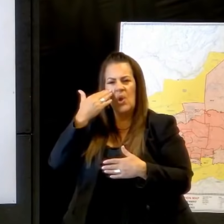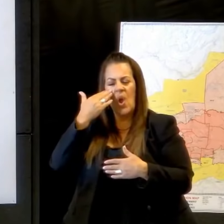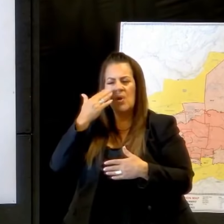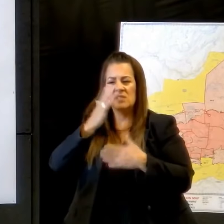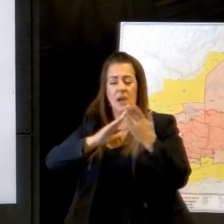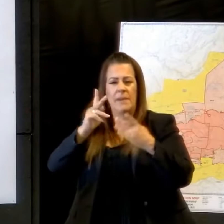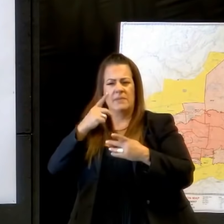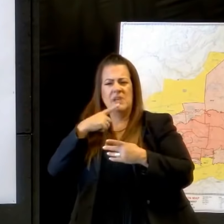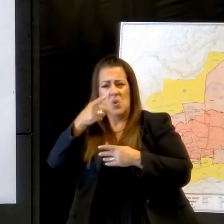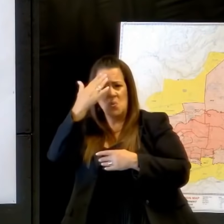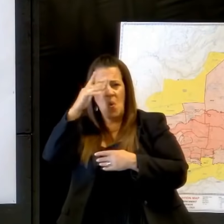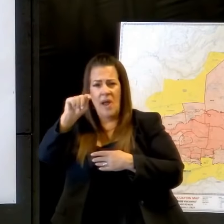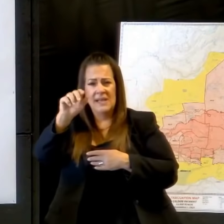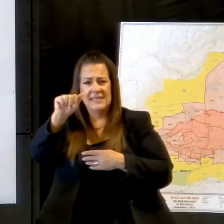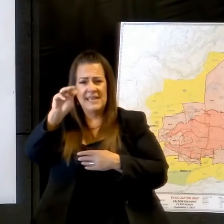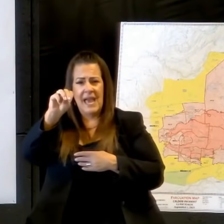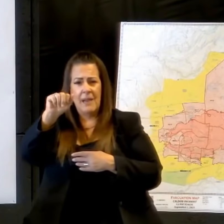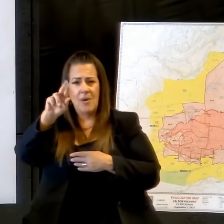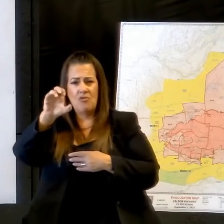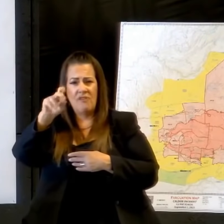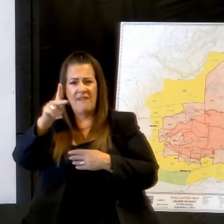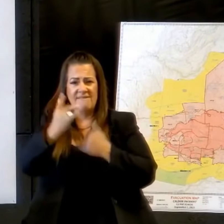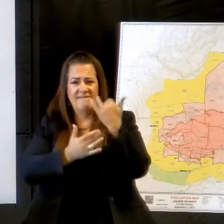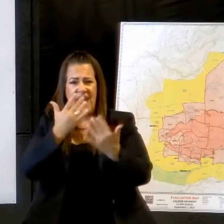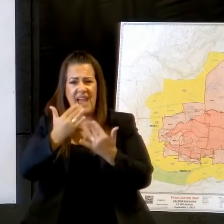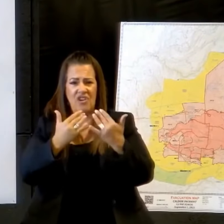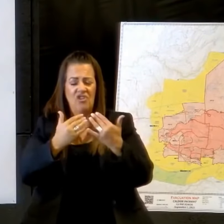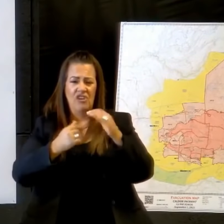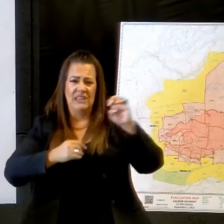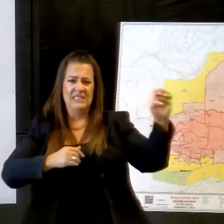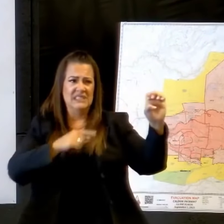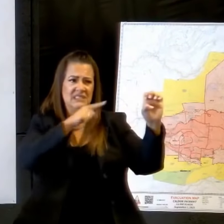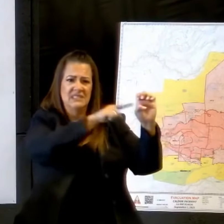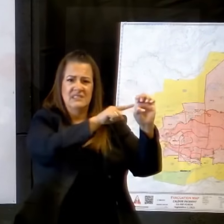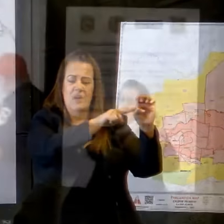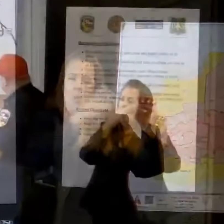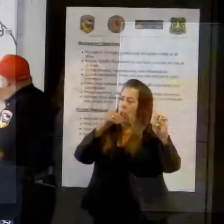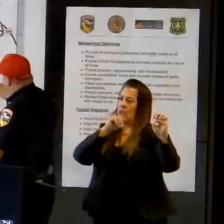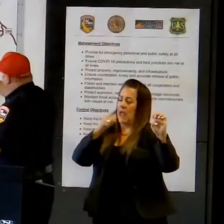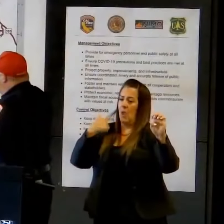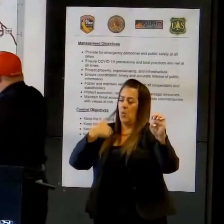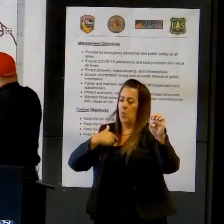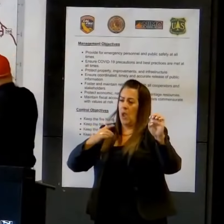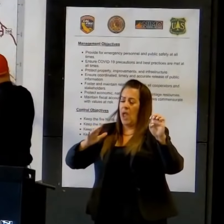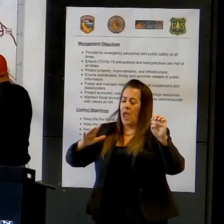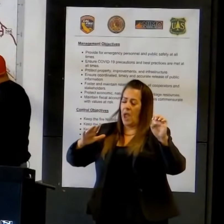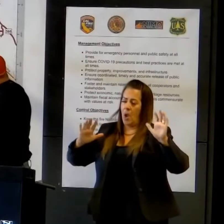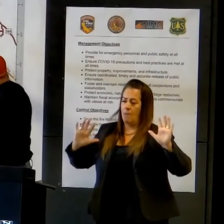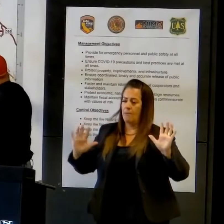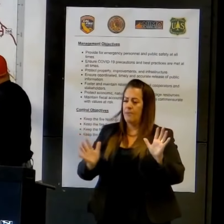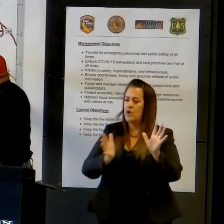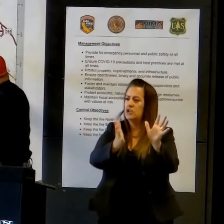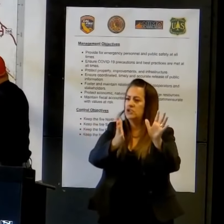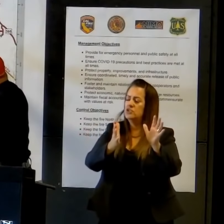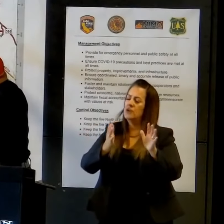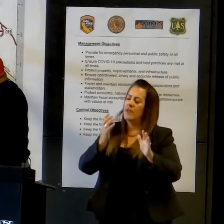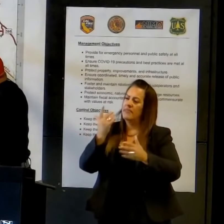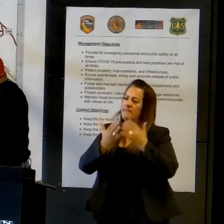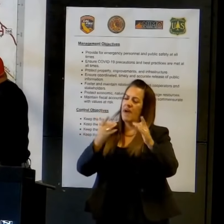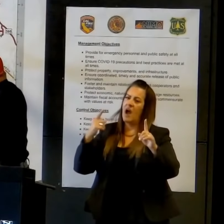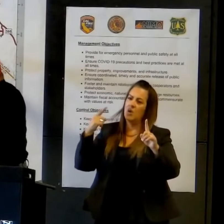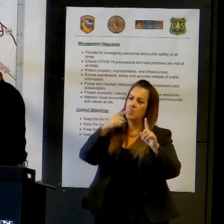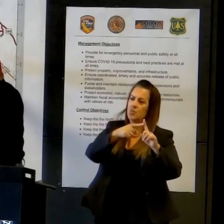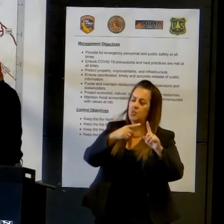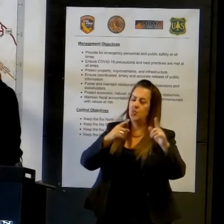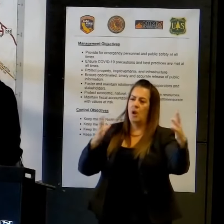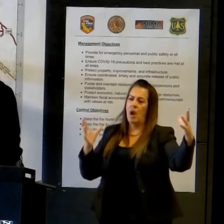fire, and that is not the case. So we wanted to illustrate that, as you see, the fire is moving towards the Sierra front, and our goal right now